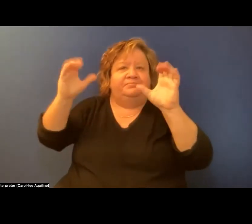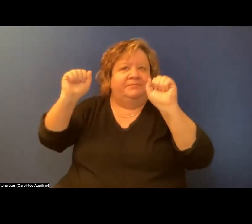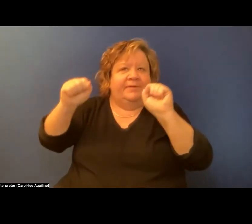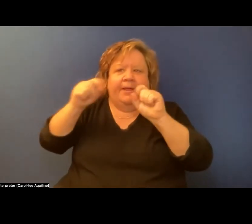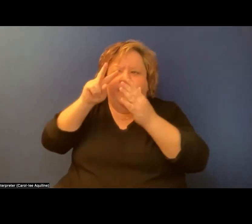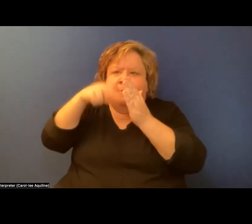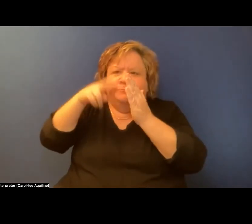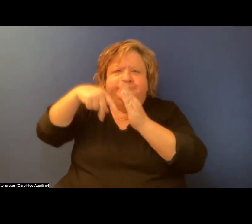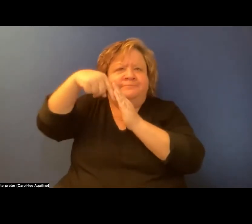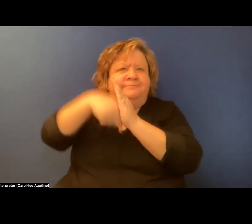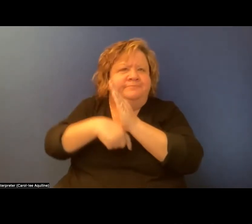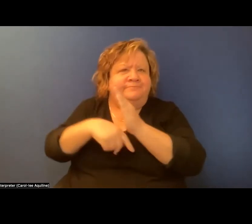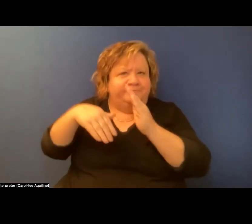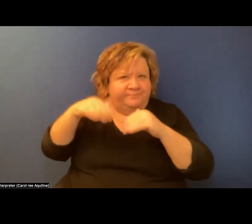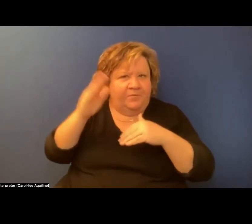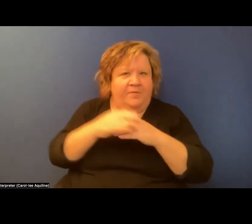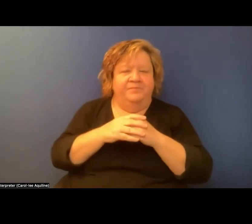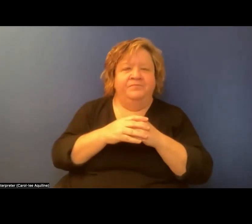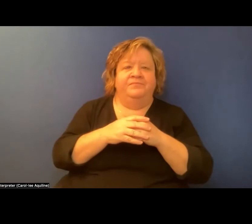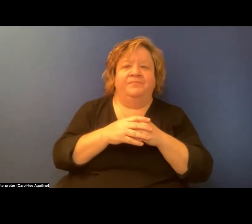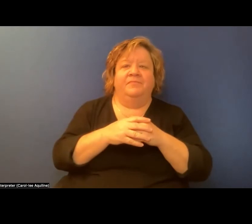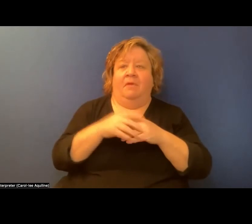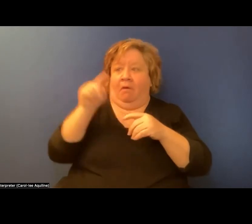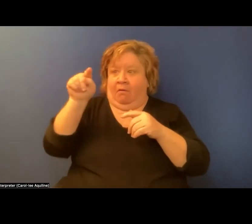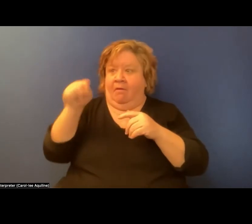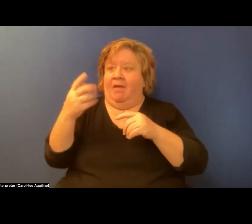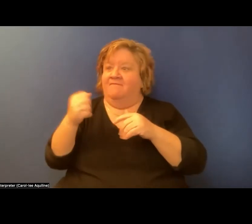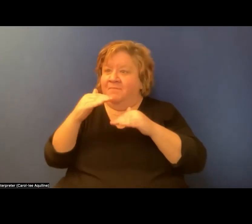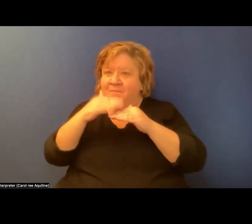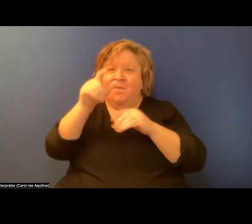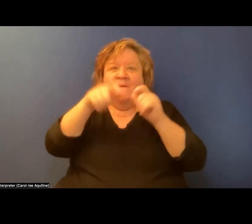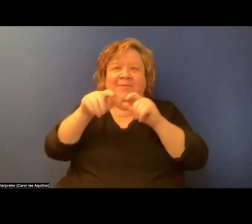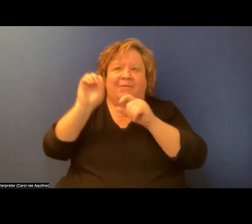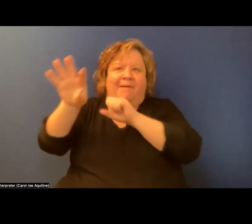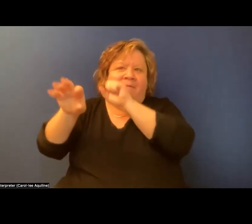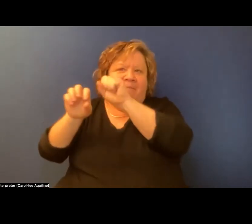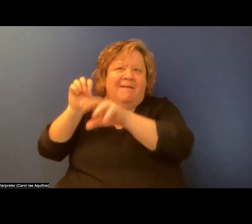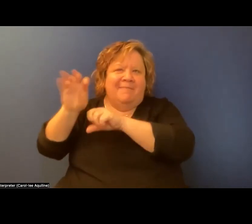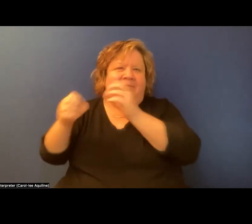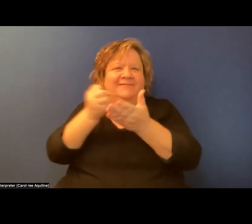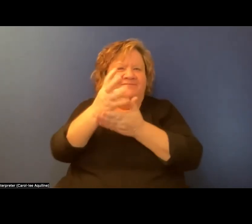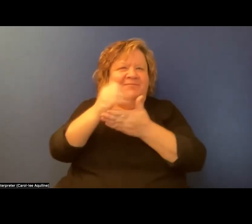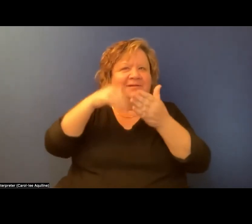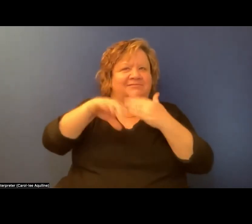informations. Now, I would like to read the next questions.